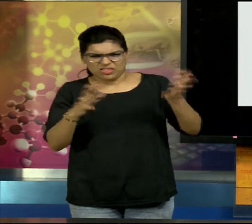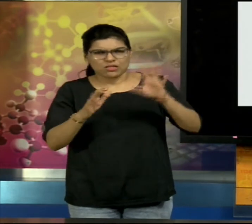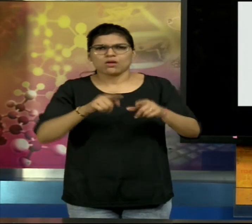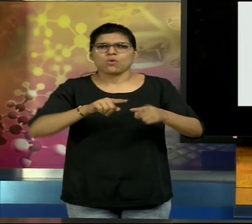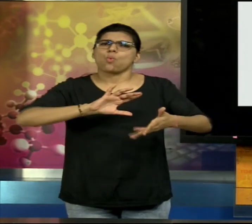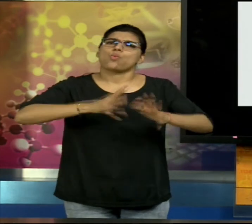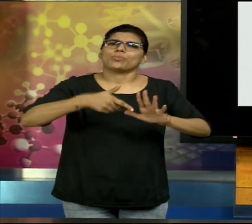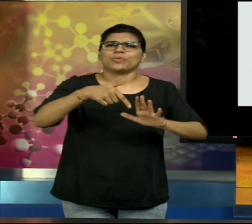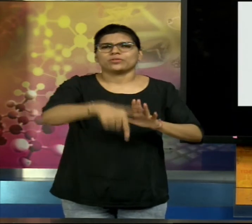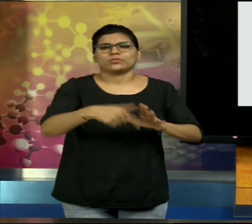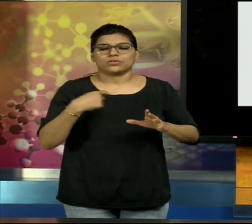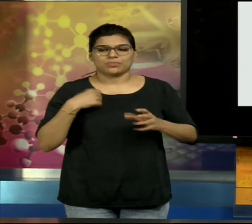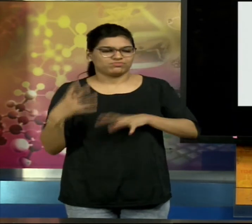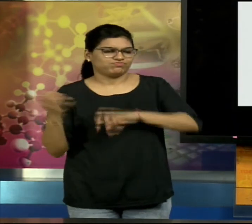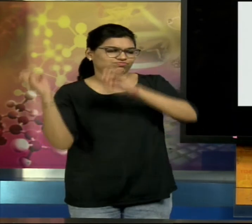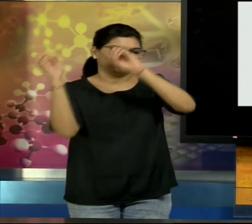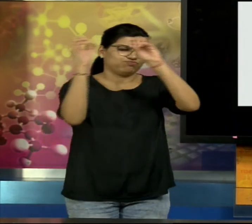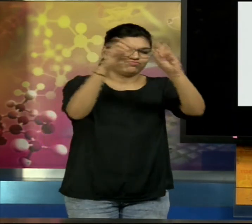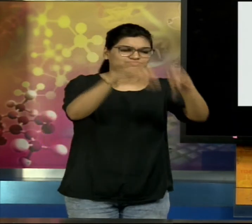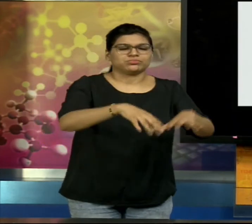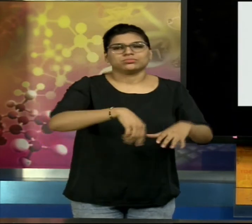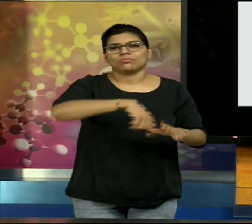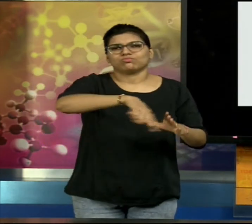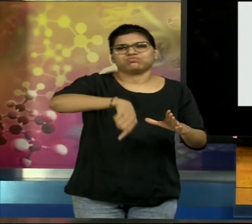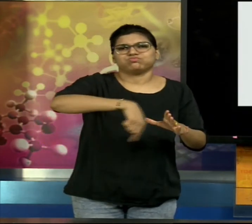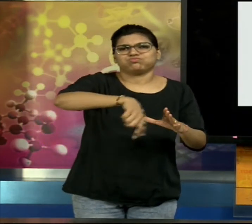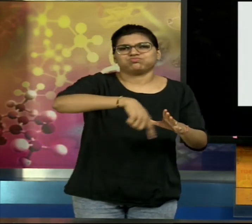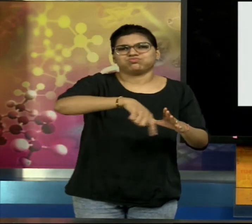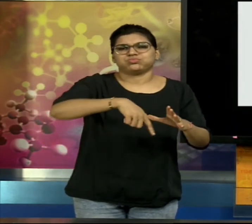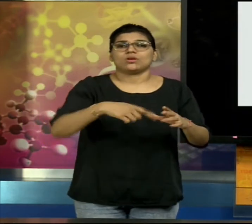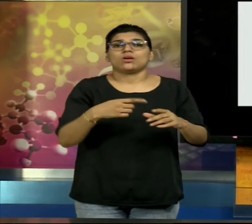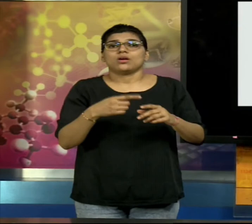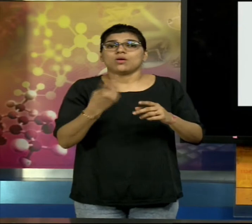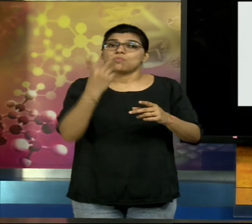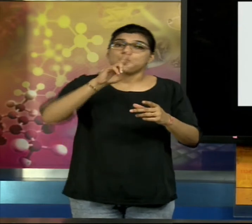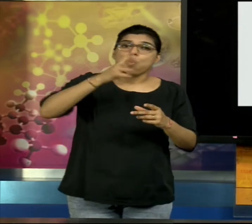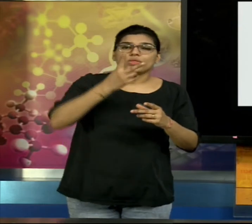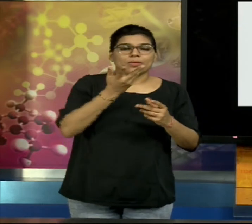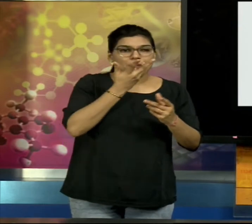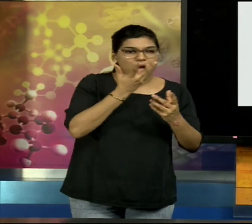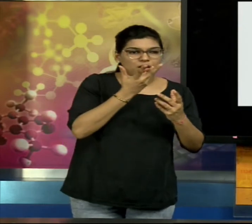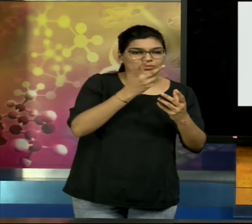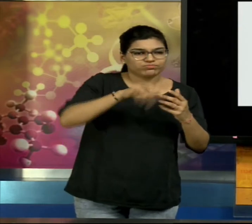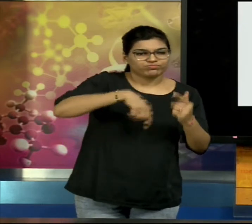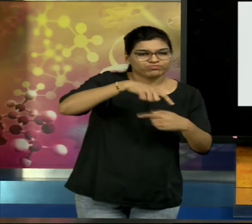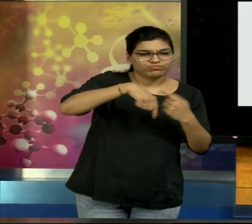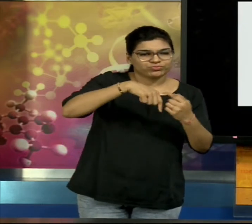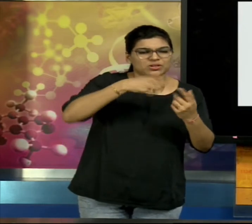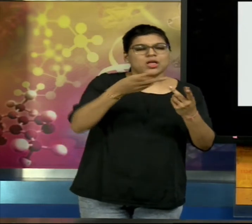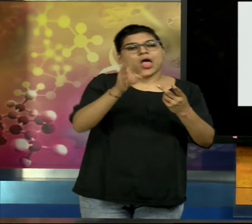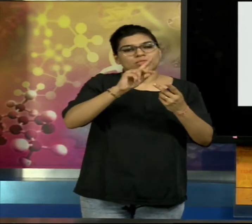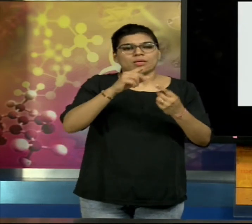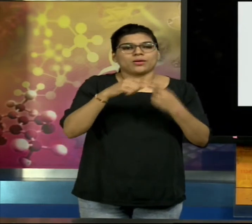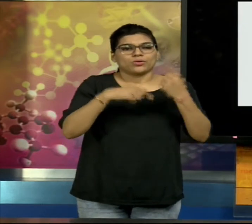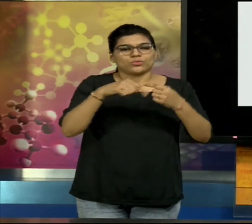Like we all have seen machine, washing machine, we wash our clothes. We just put our clothes and automatically